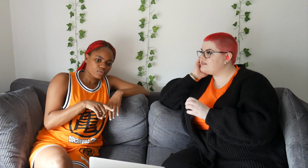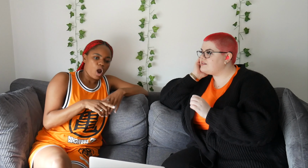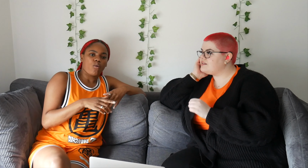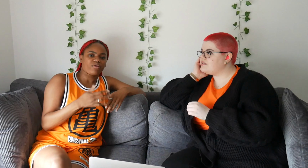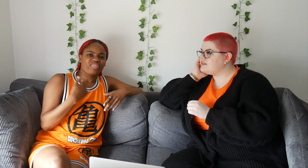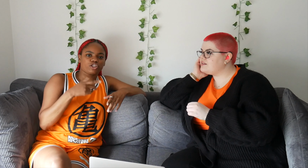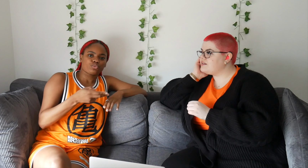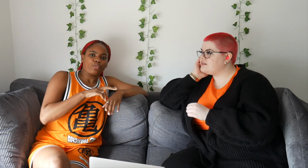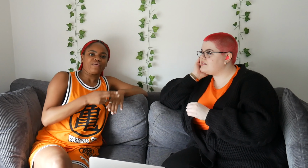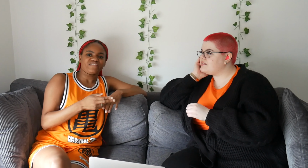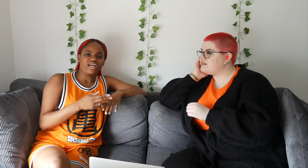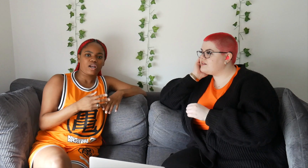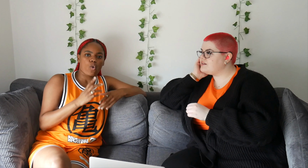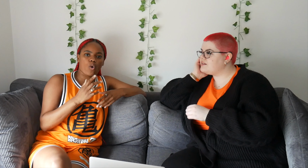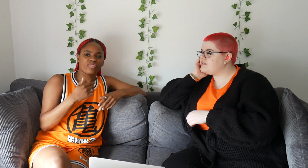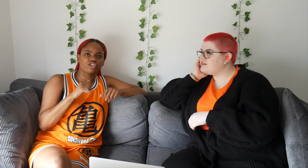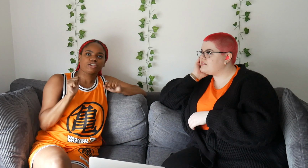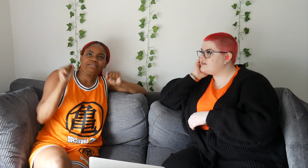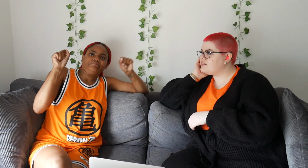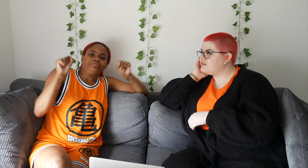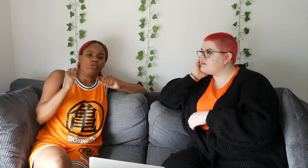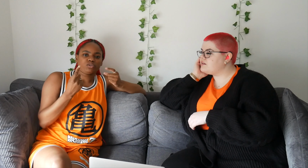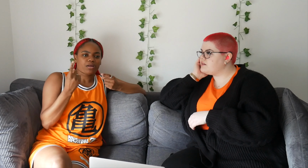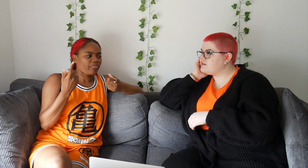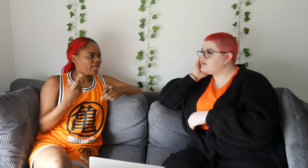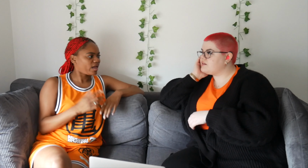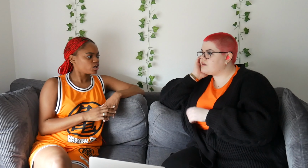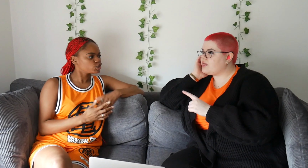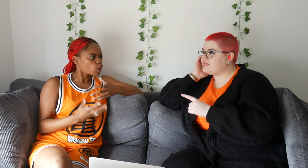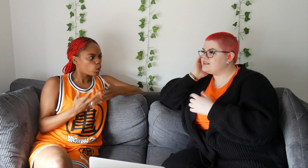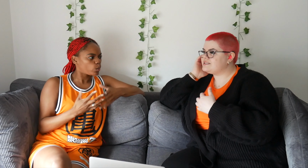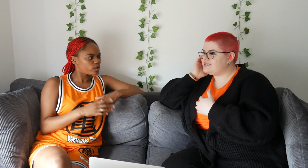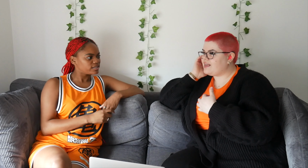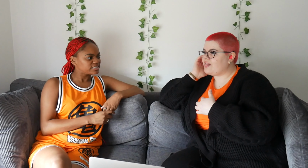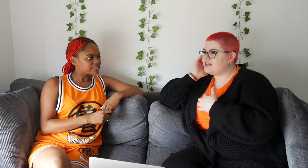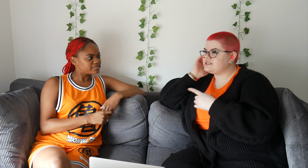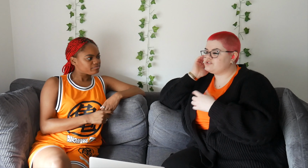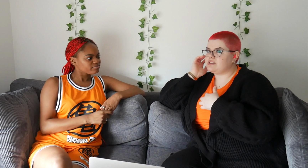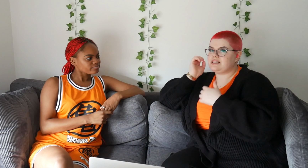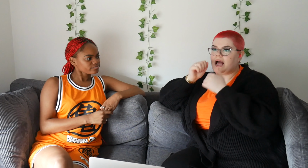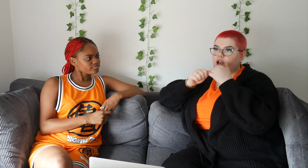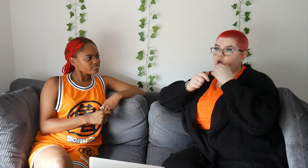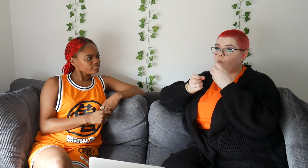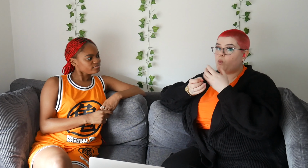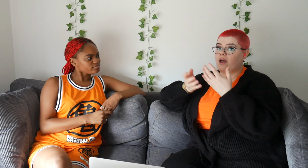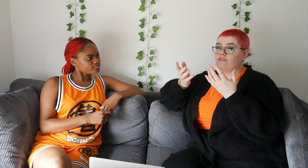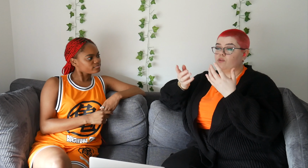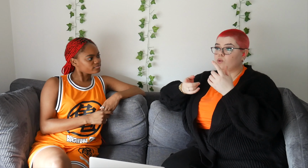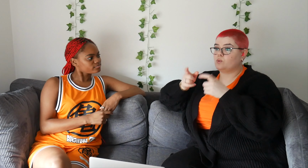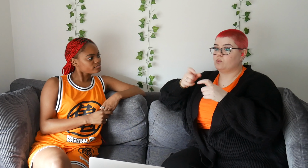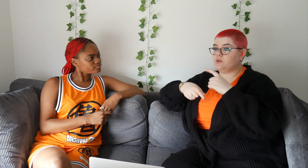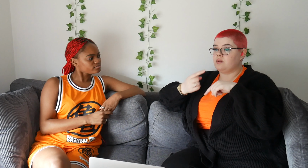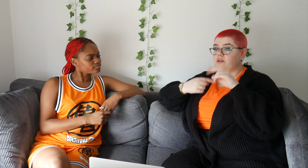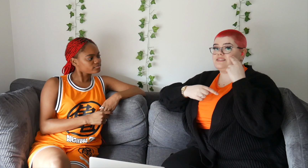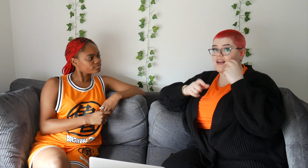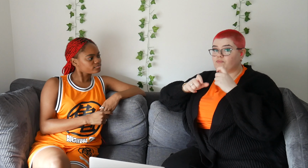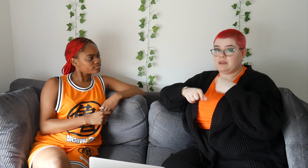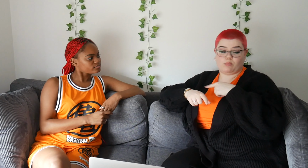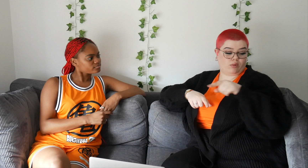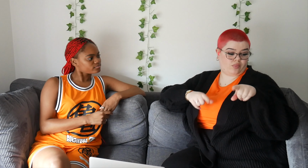check. Oh, they've just turned over, or they're just stretching or something. Yeah, that's interesting, because some deaf people that I've spoken to, they've said they've just